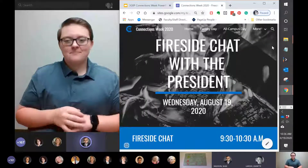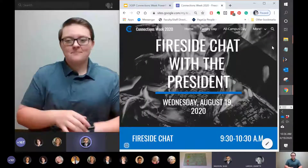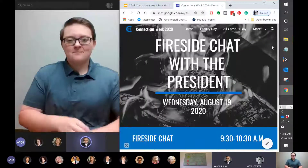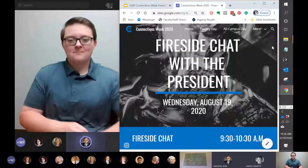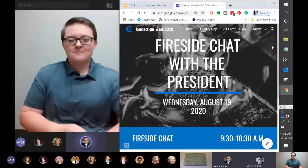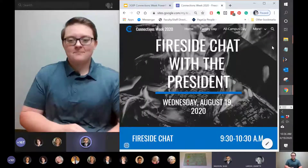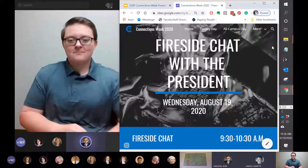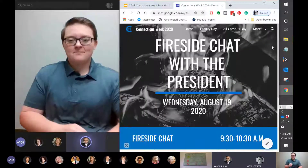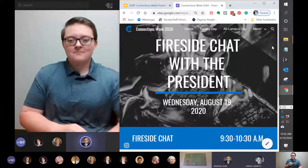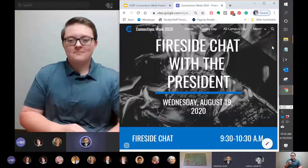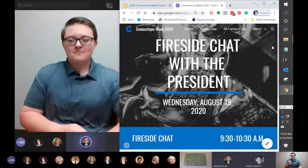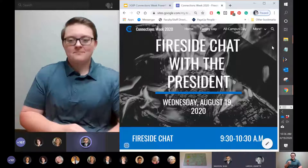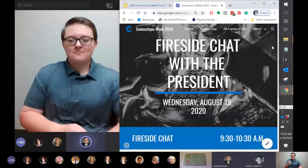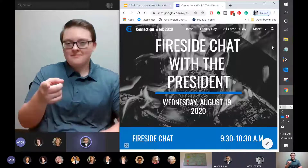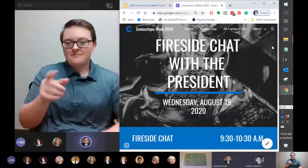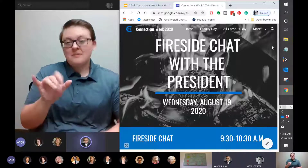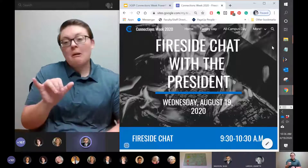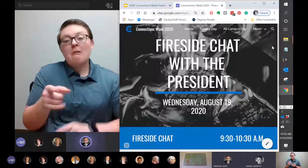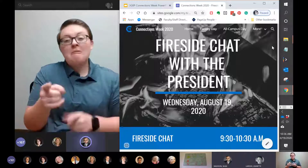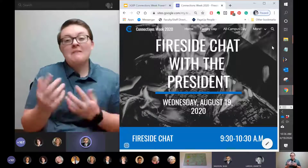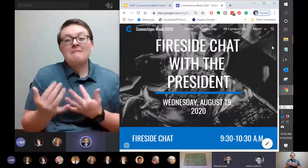Uh-oh, there's the fire. Uh-oh.